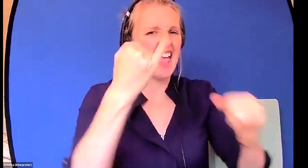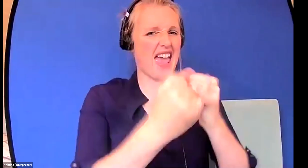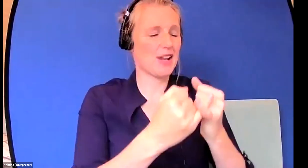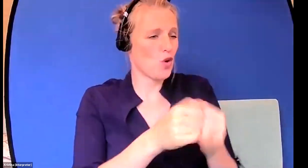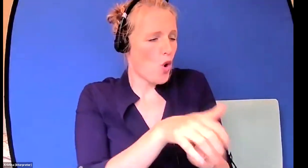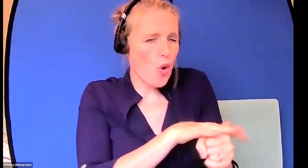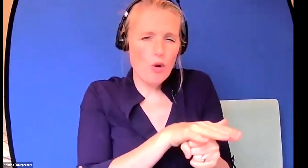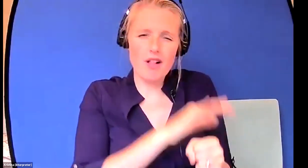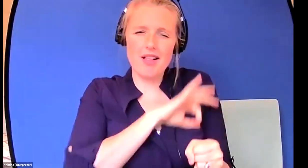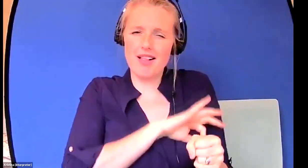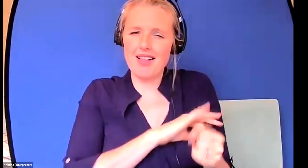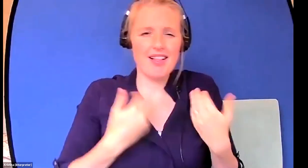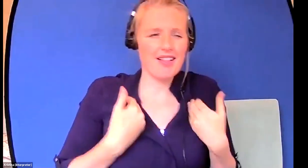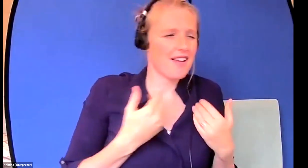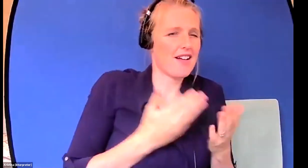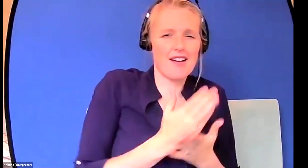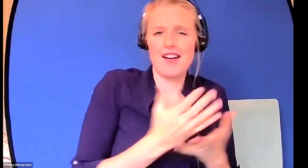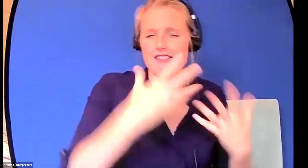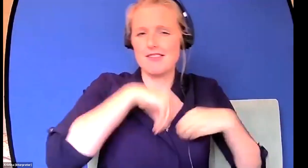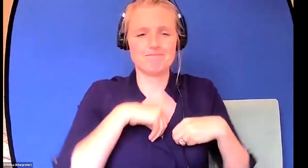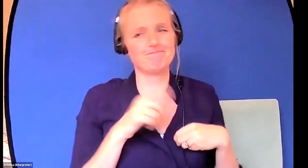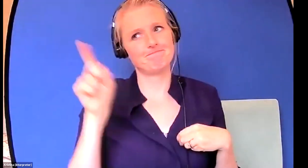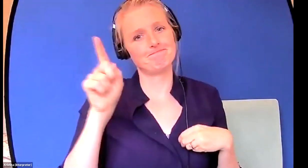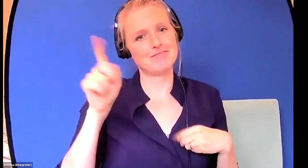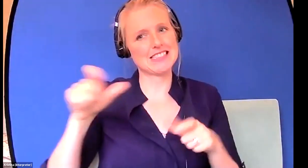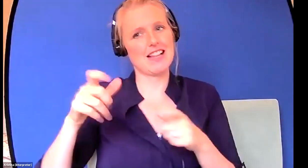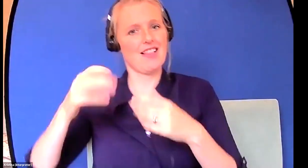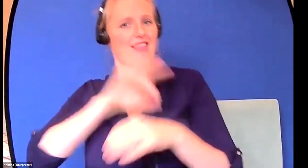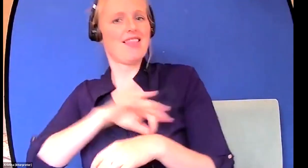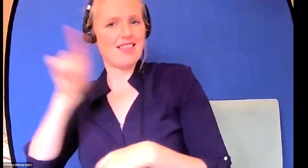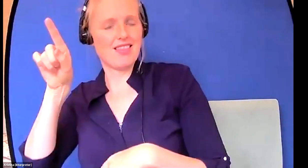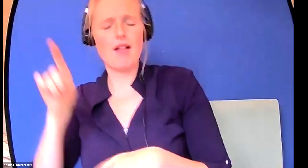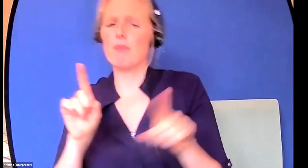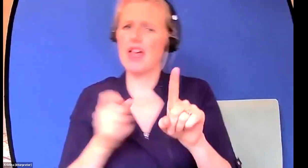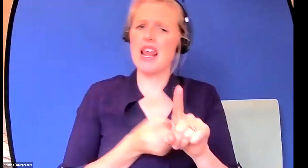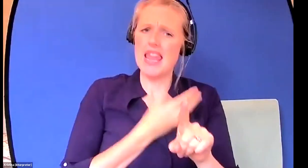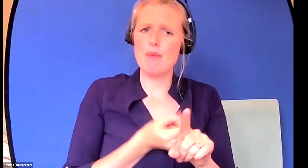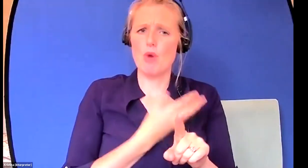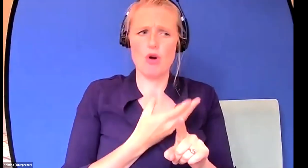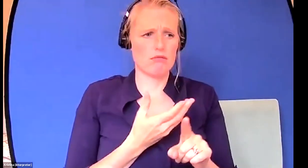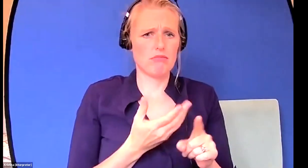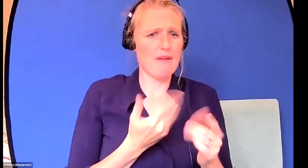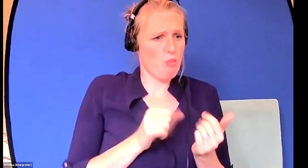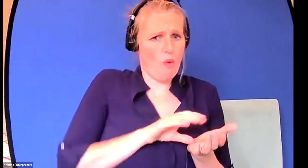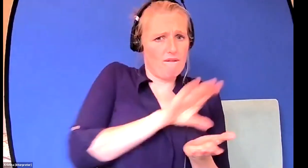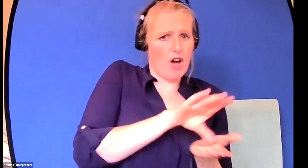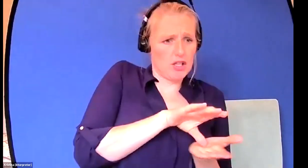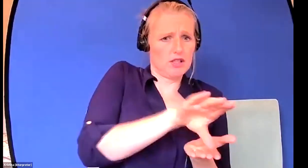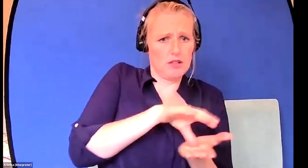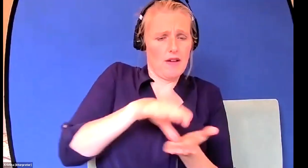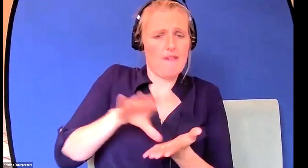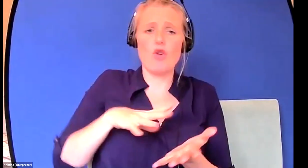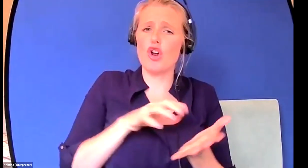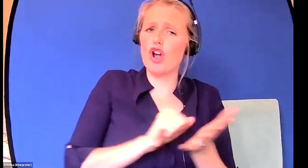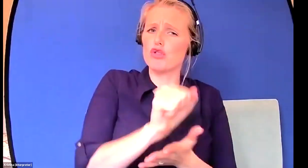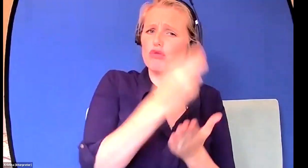But while I suppose New Labour did increase public funding for the traditional arts, especially what's called the GLAM